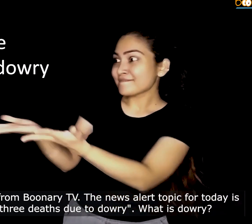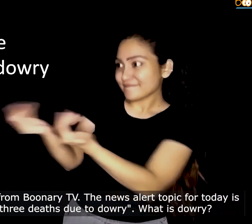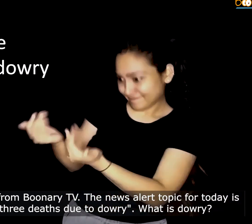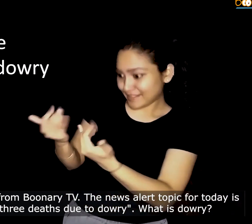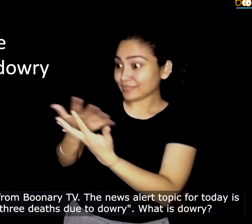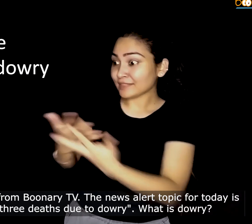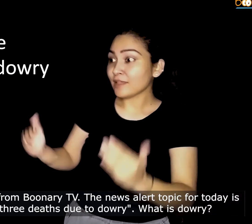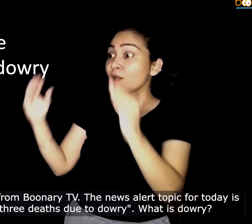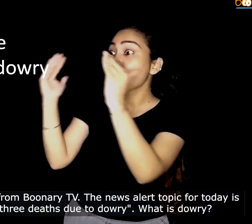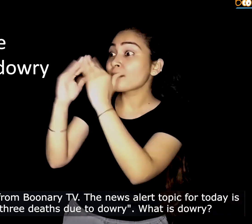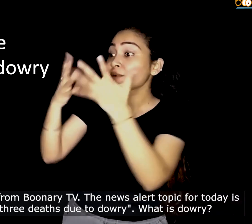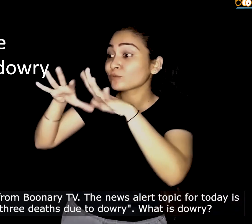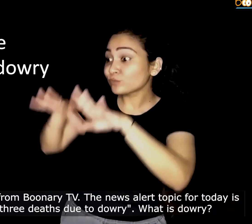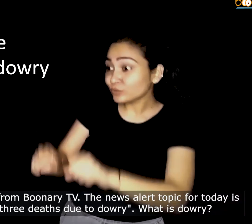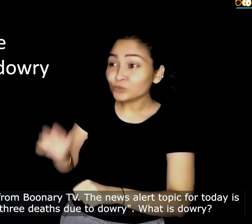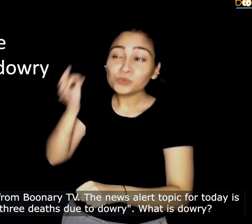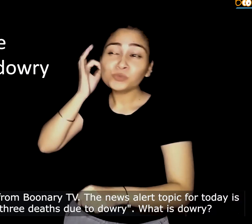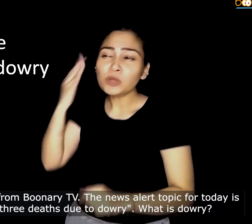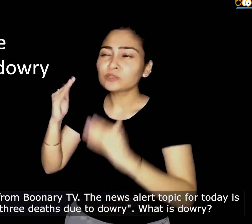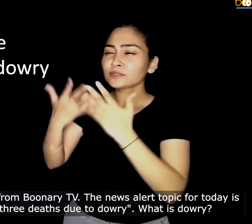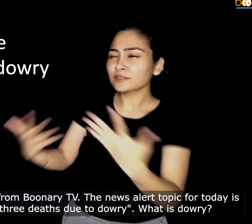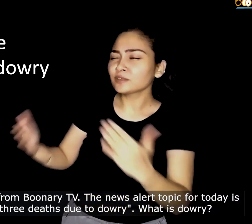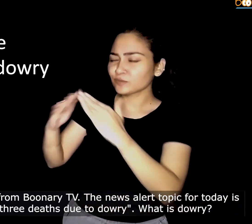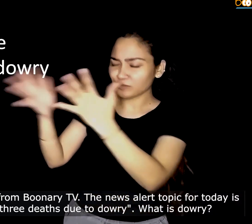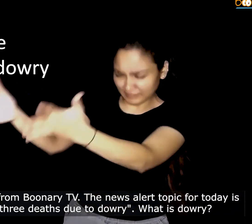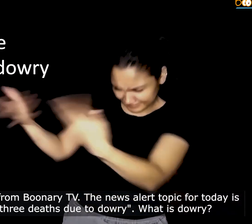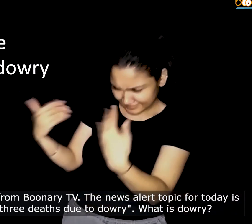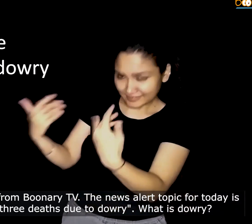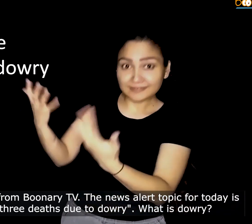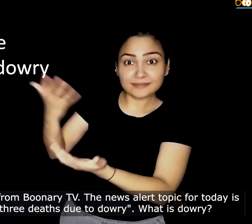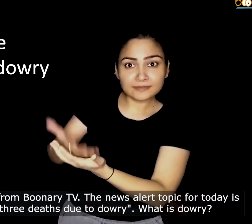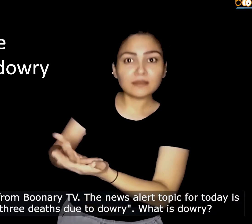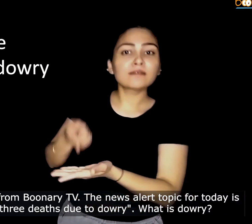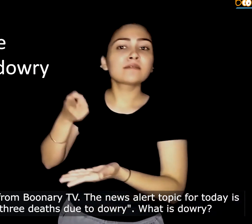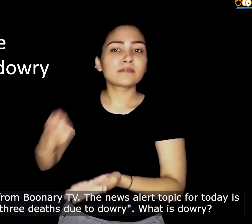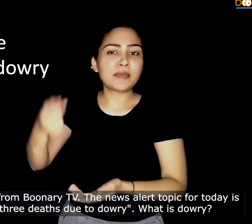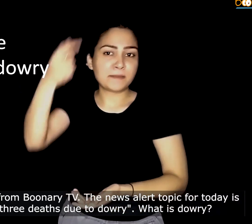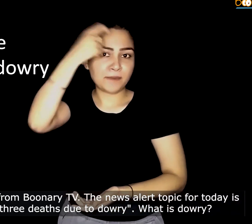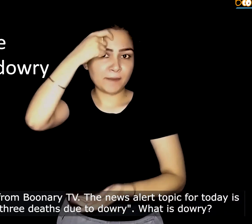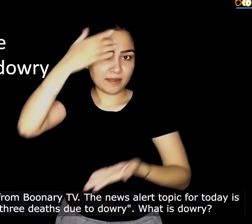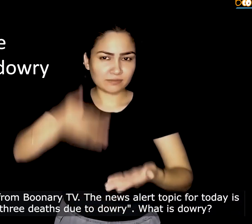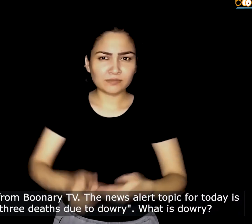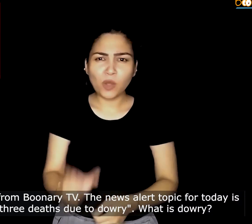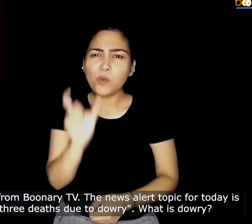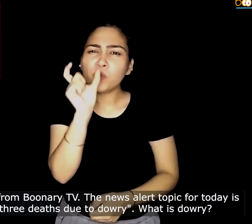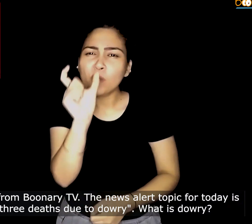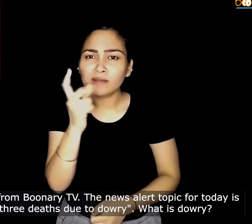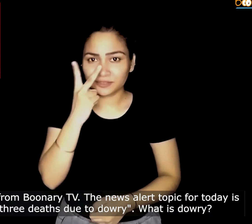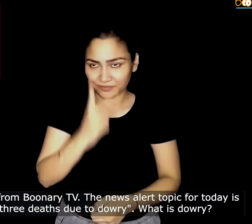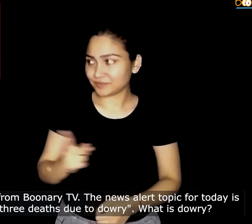what is dowry